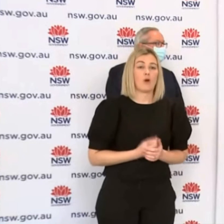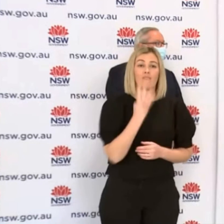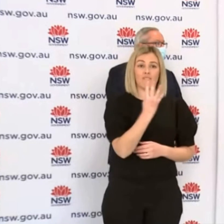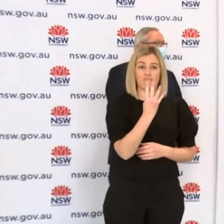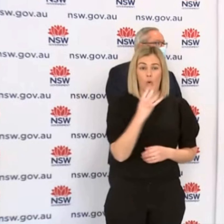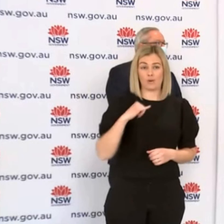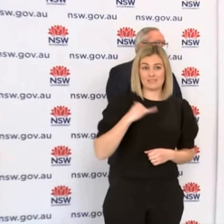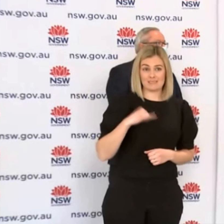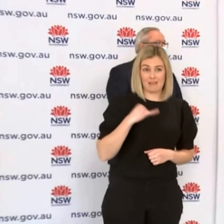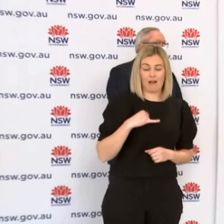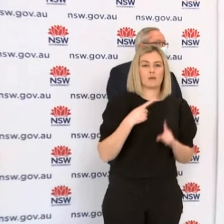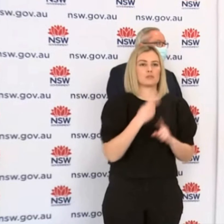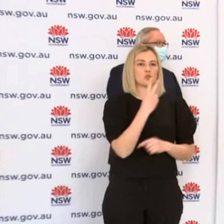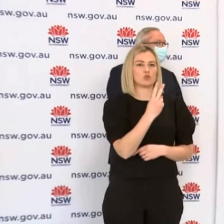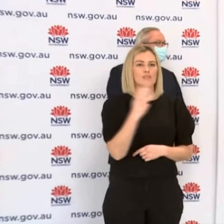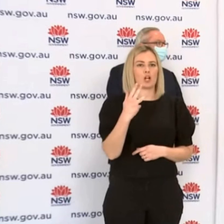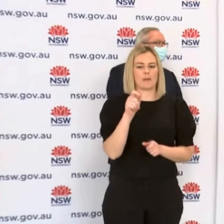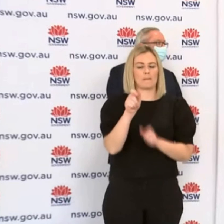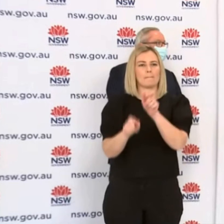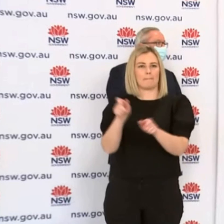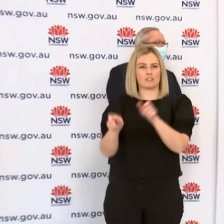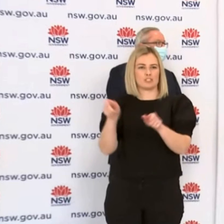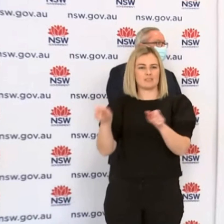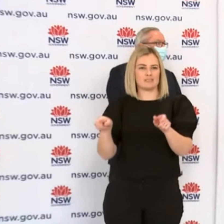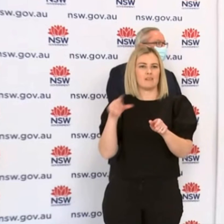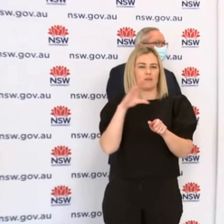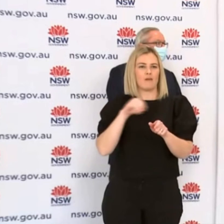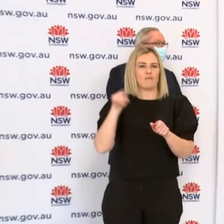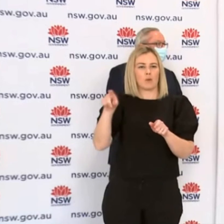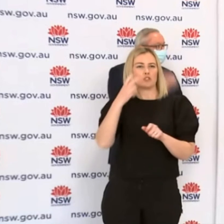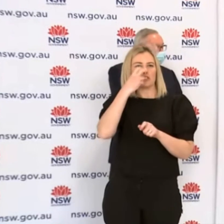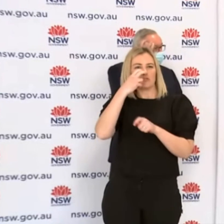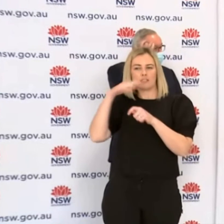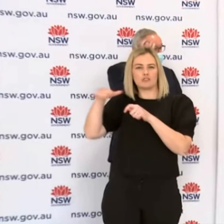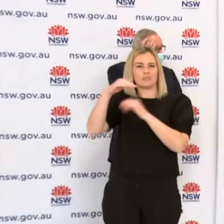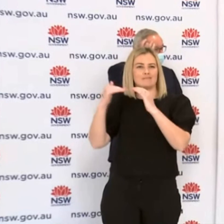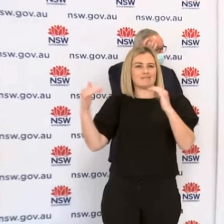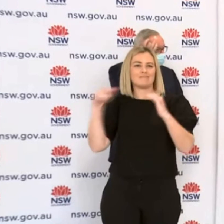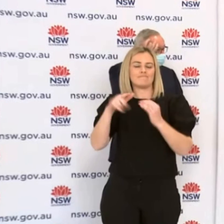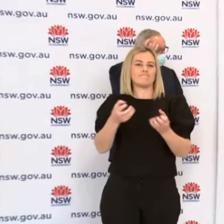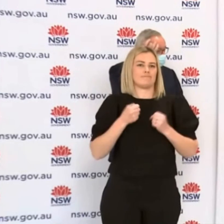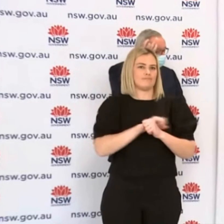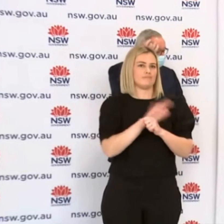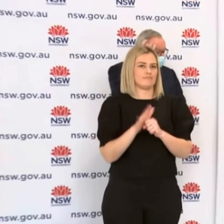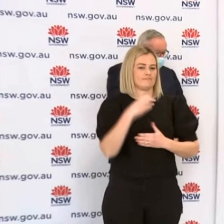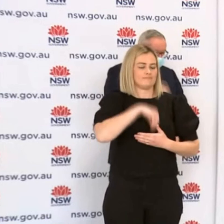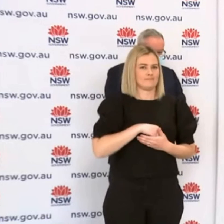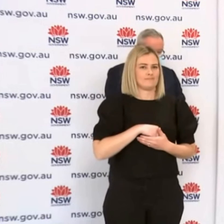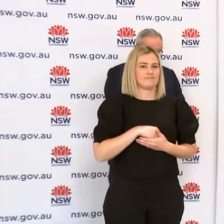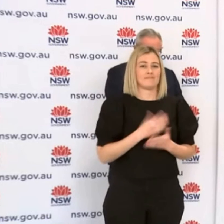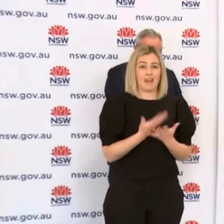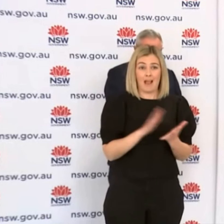staff and 29 patients from the geriatric and neurology wards have now contracted COVID-19 after a staff